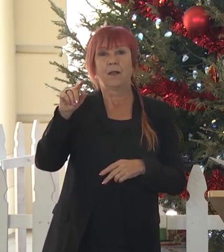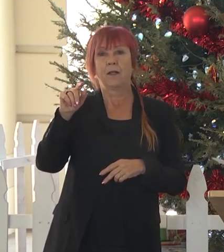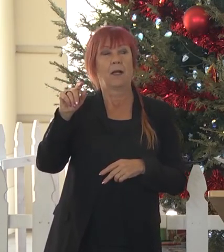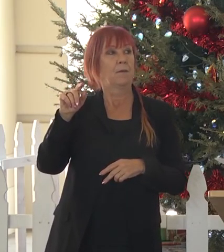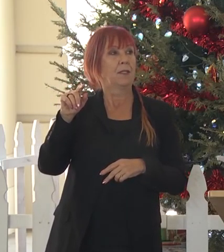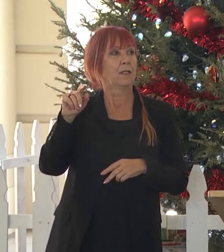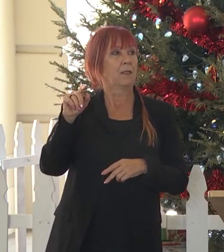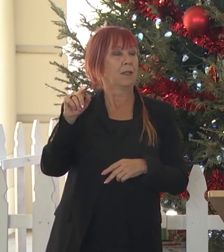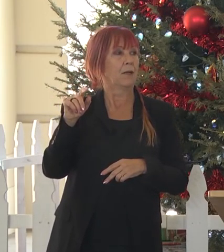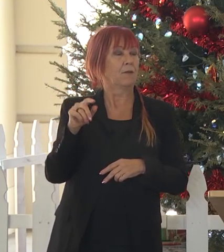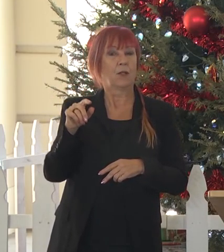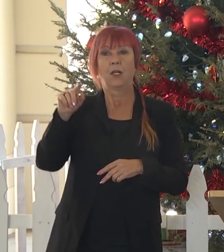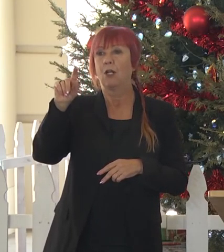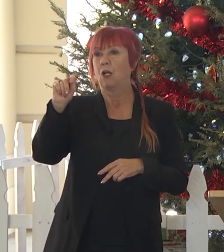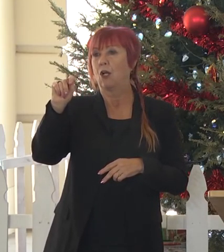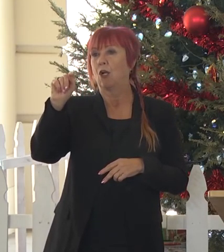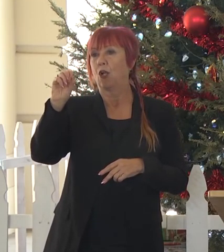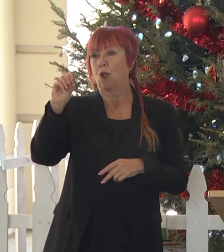event app,